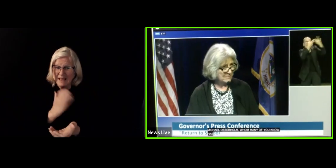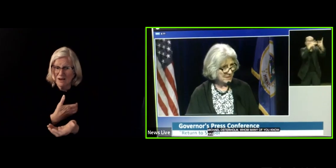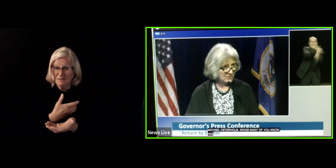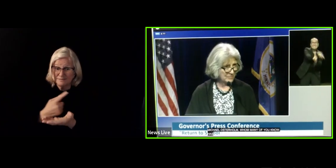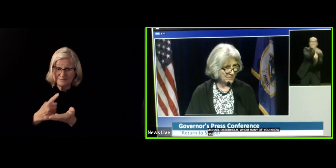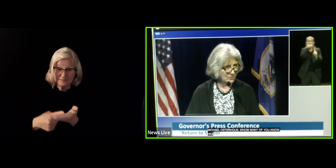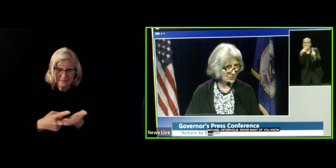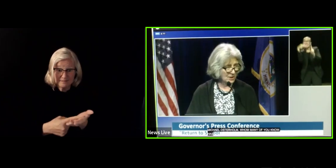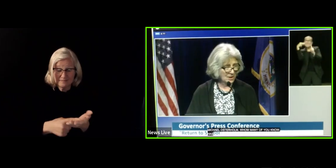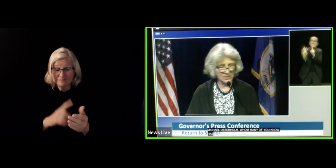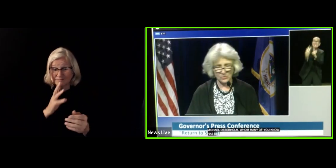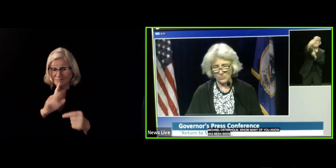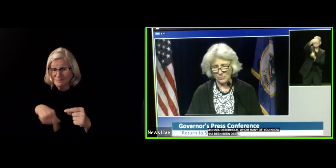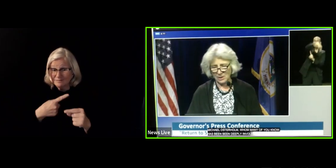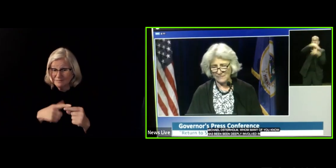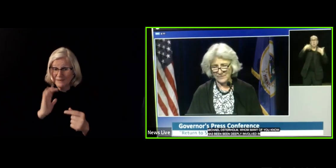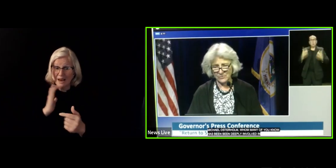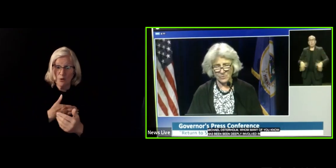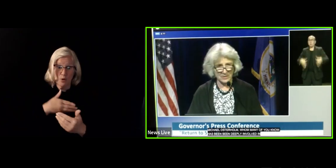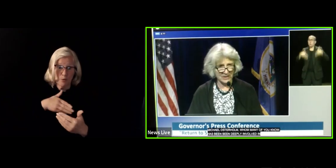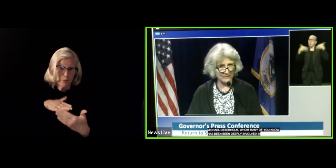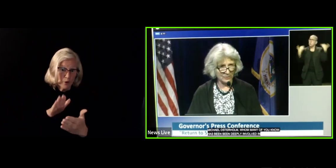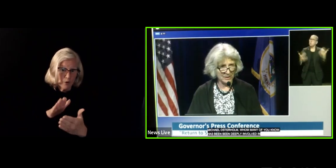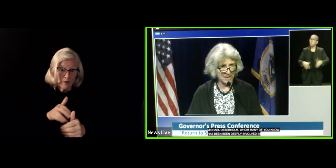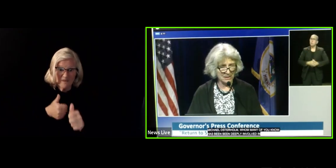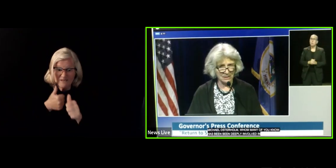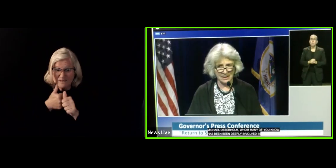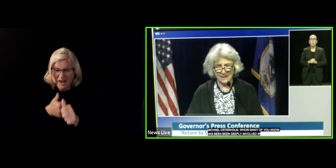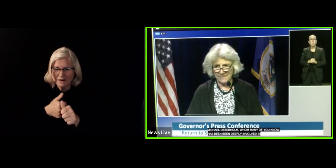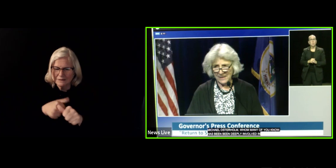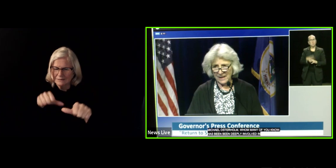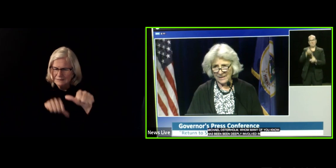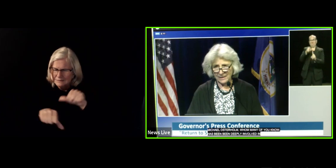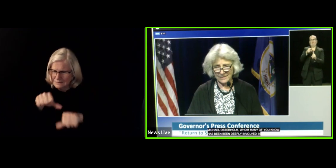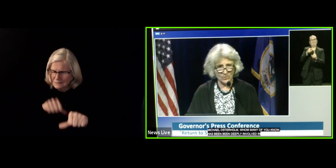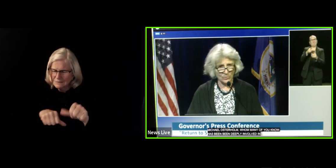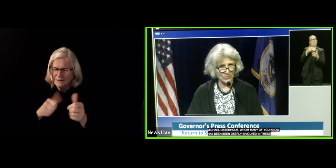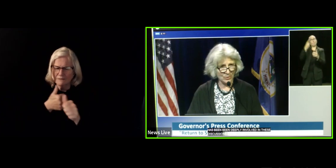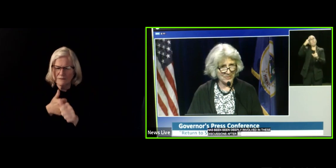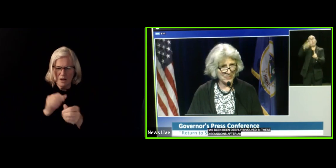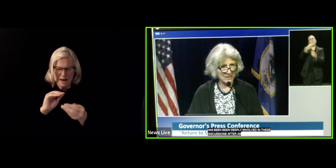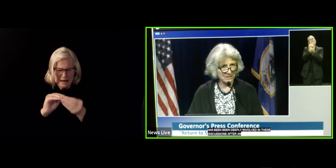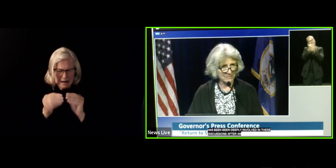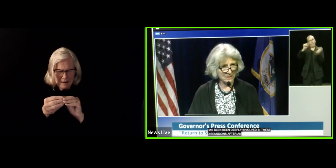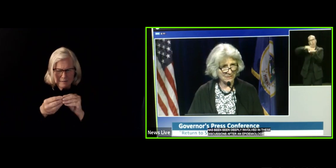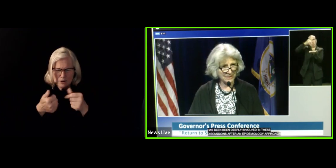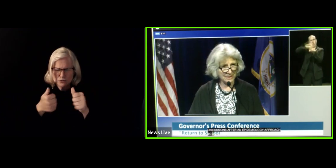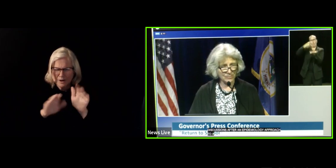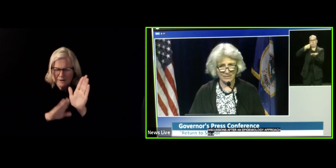epidemiologically based approach to a safe learning model. And Dr. Osterholm has spent